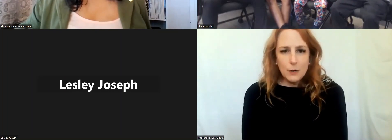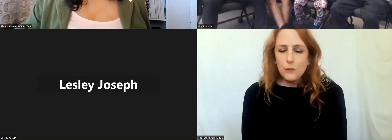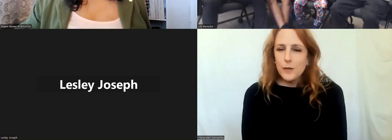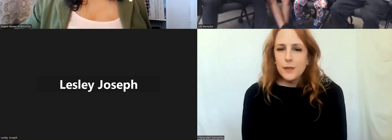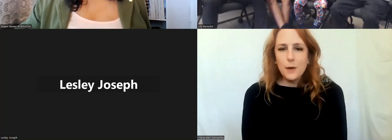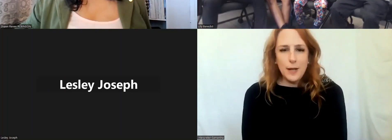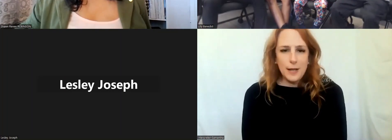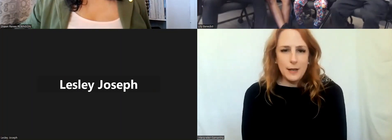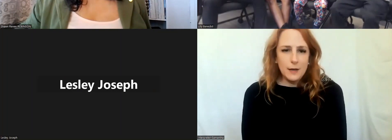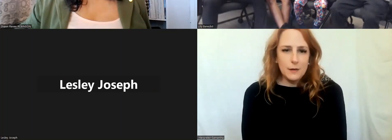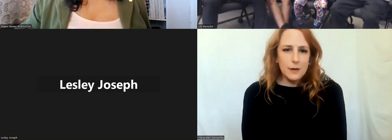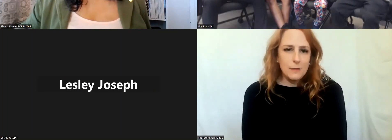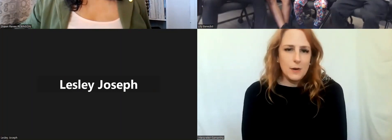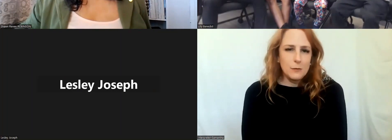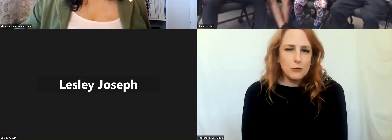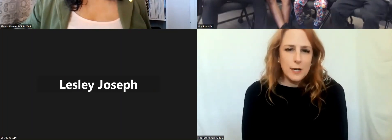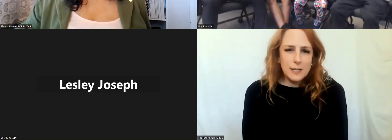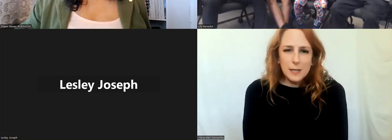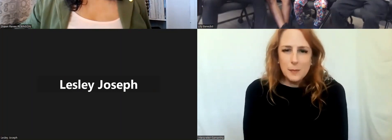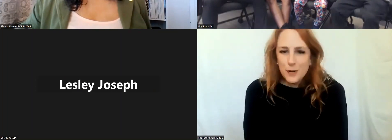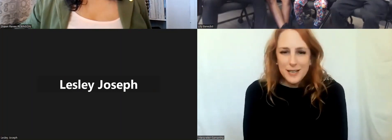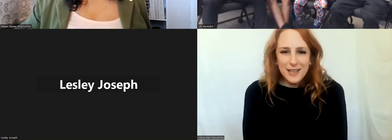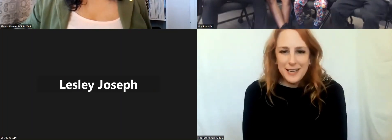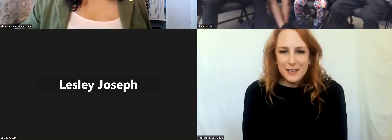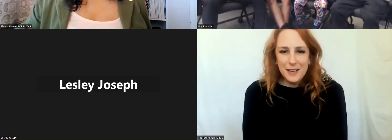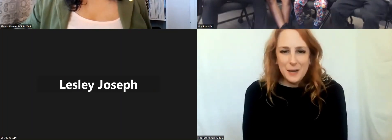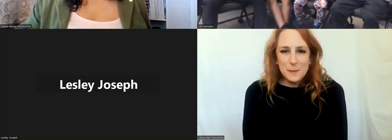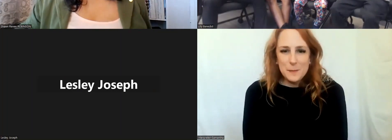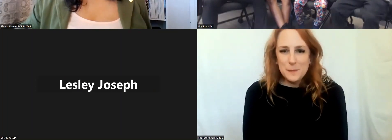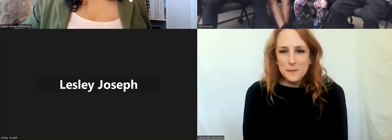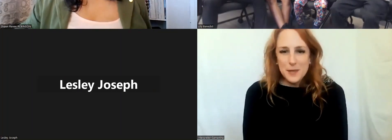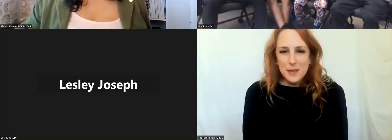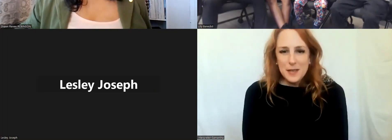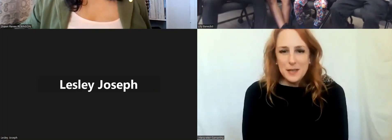school. And I don't feel that way, and I was trying to lip read, like,